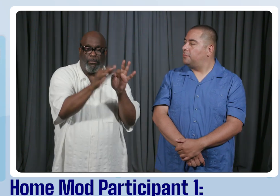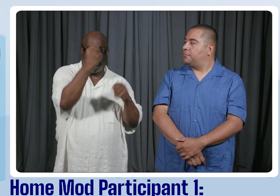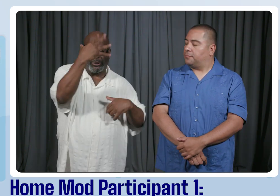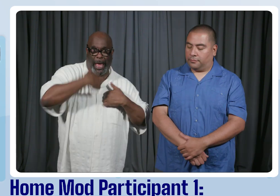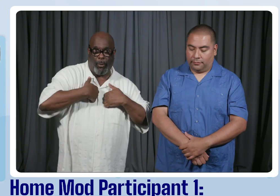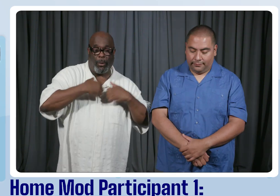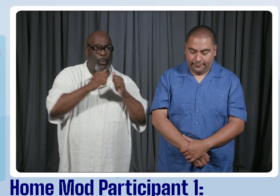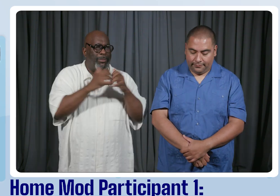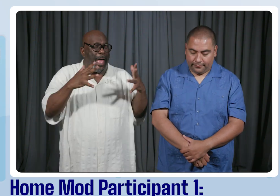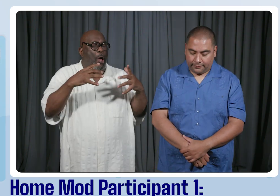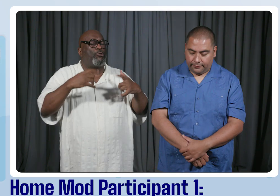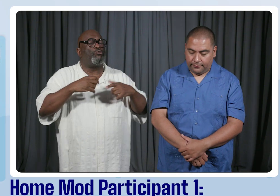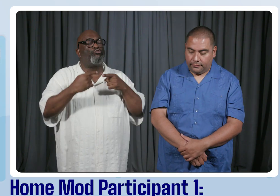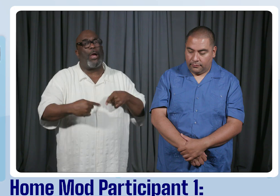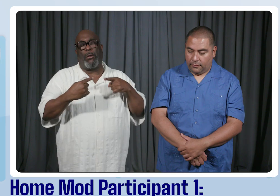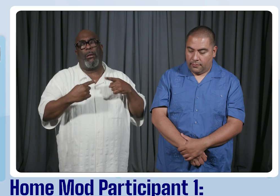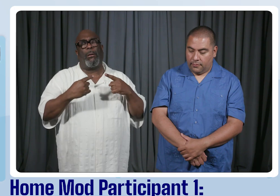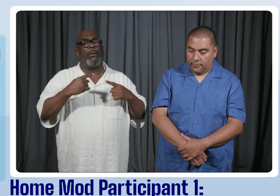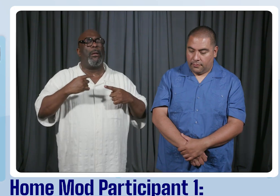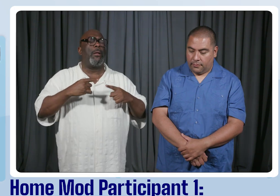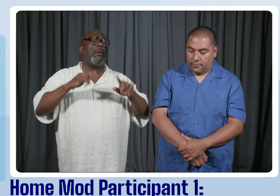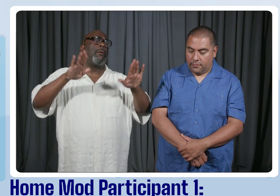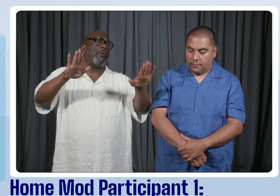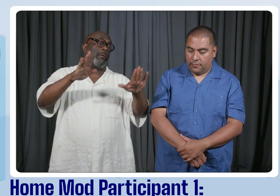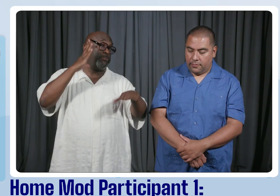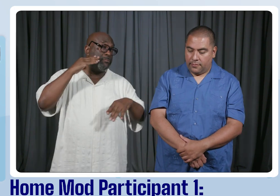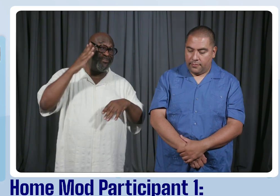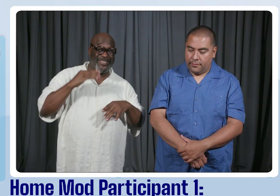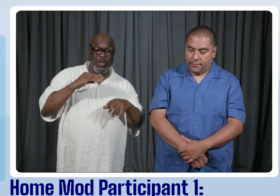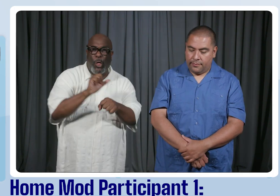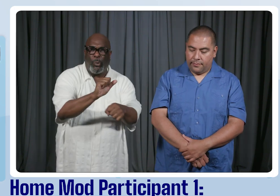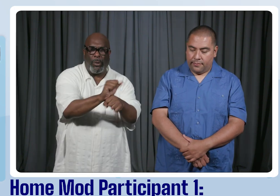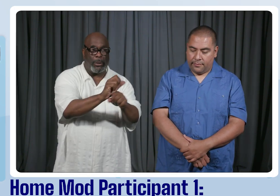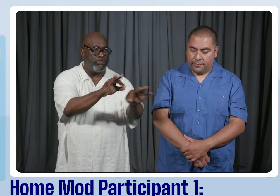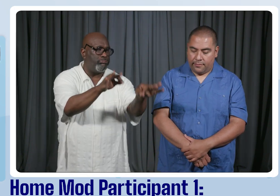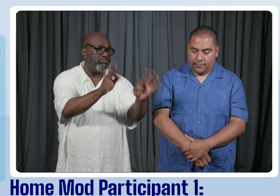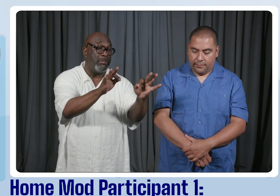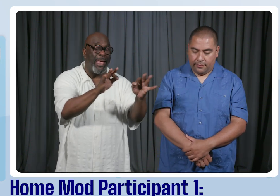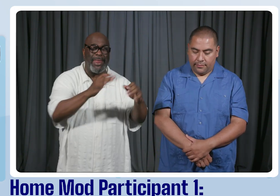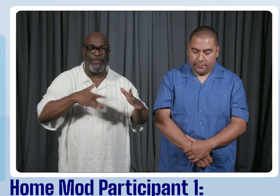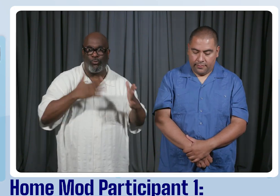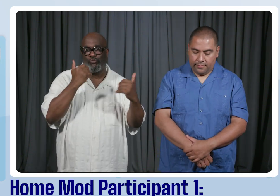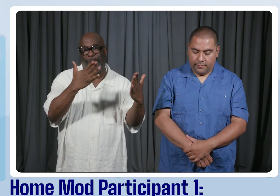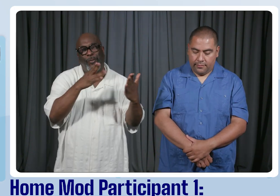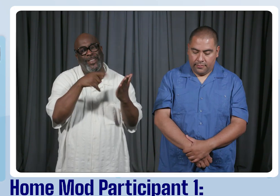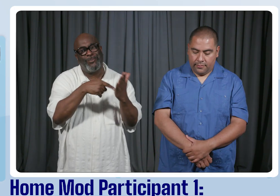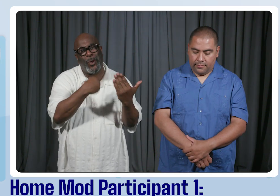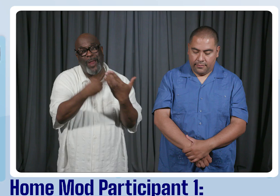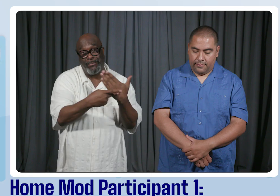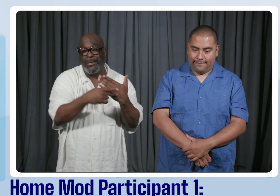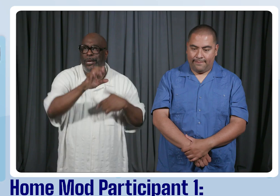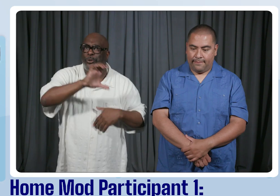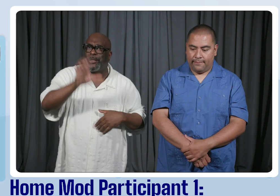without struggle has been life-changing. The work was incredible, and I'm so grateful for this program.